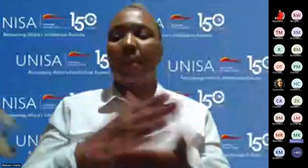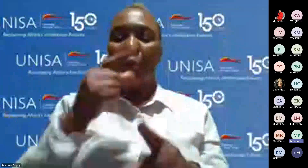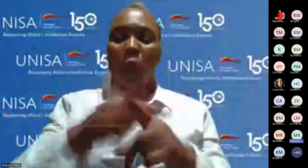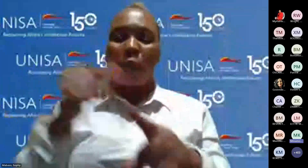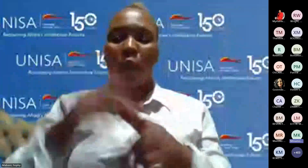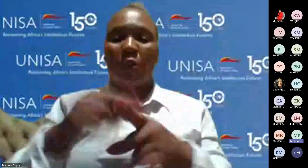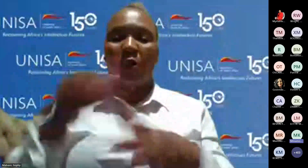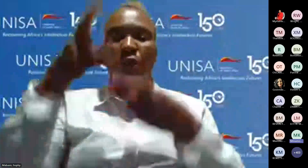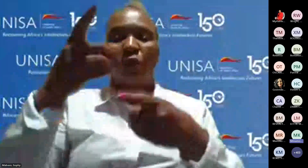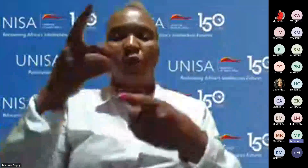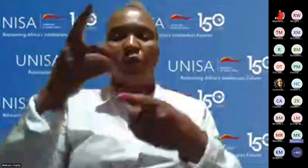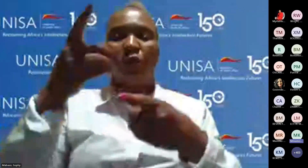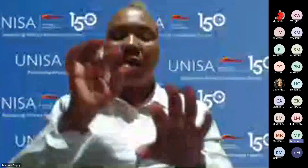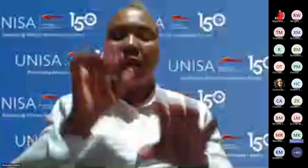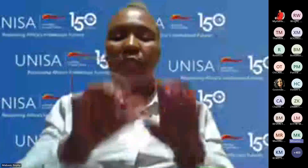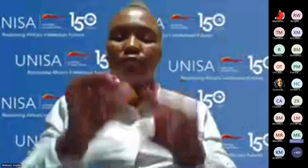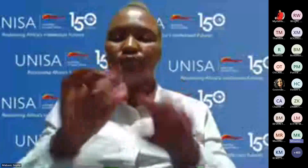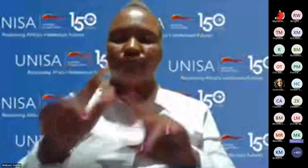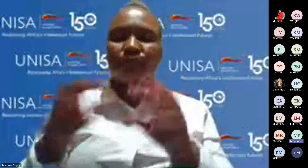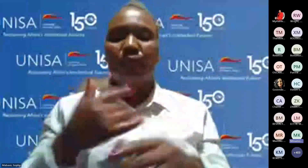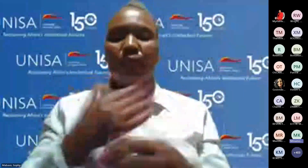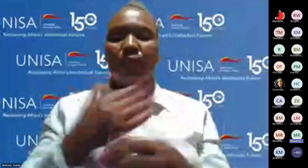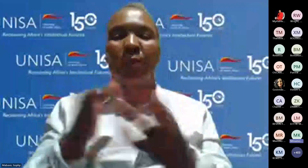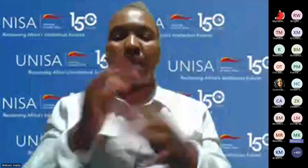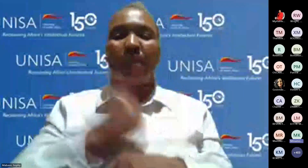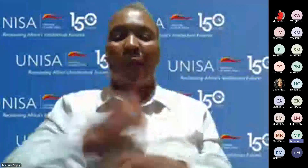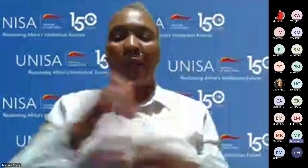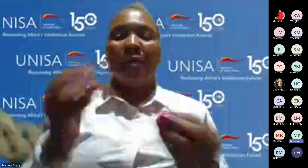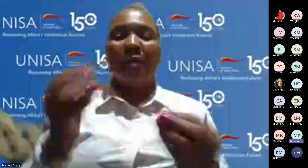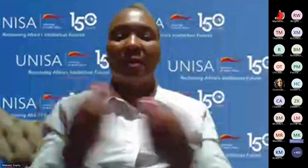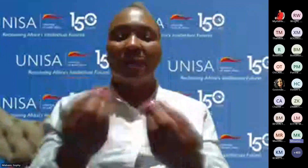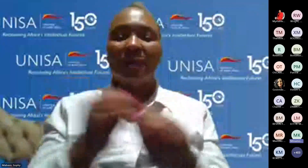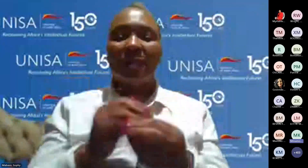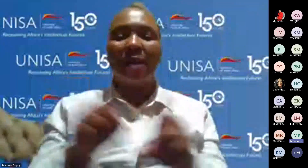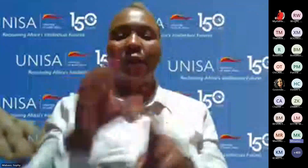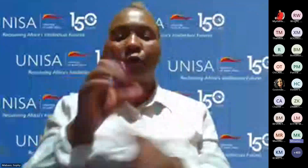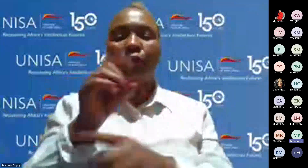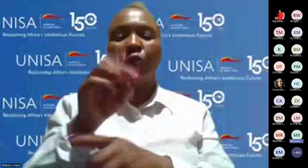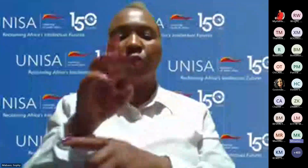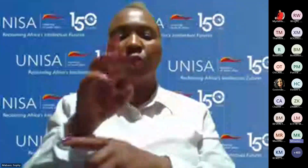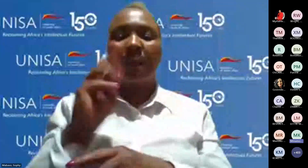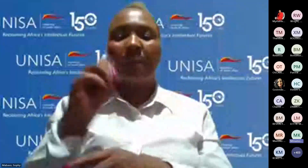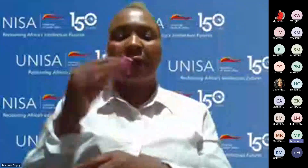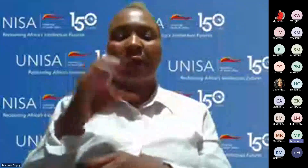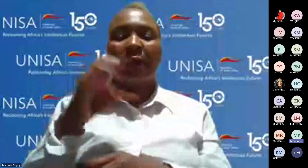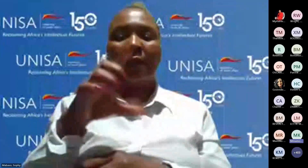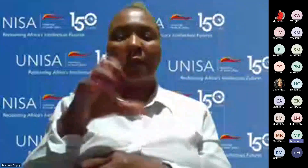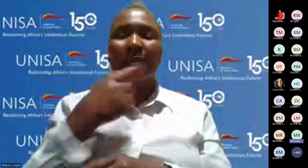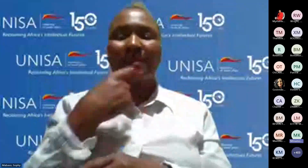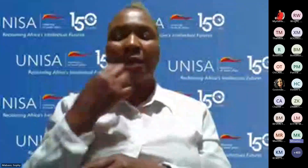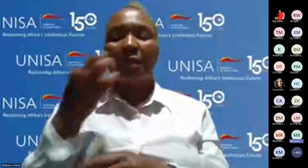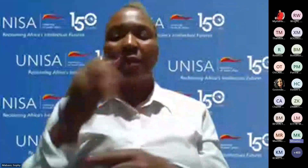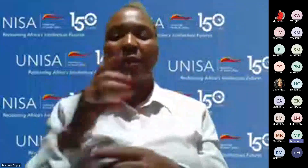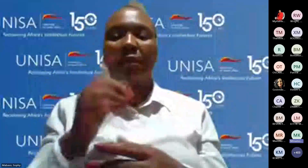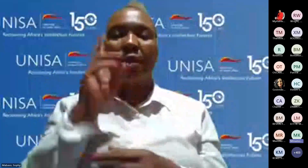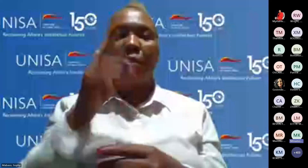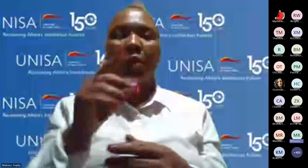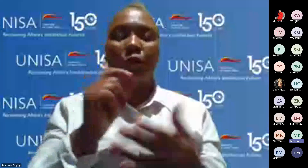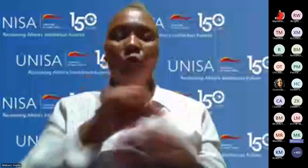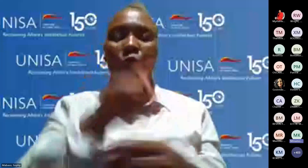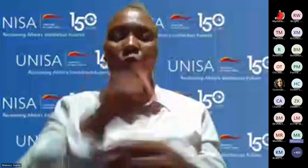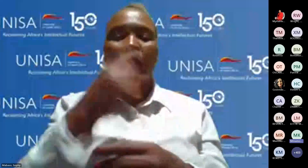write my thing as I was writing the exam? Just like Dr. Mphatlele said, I'm just gonna write a question 1, and then